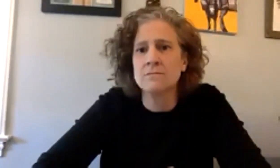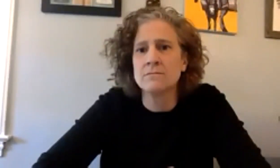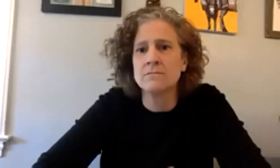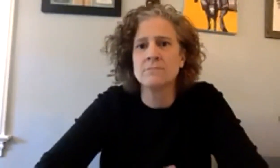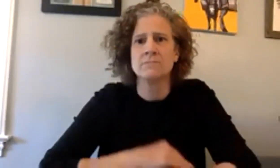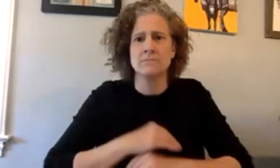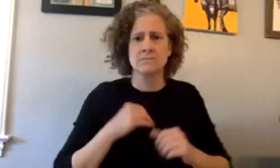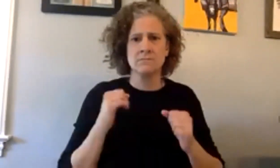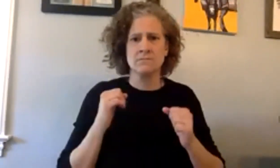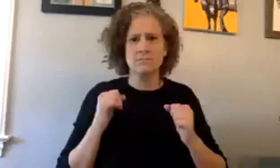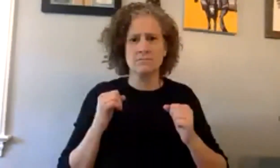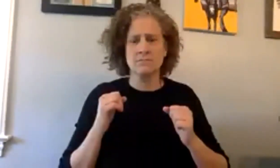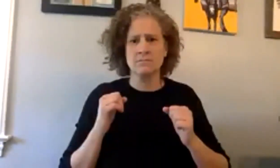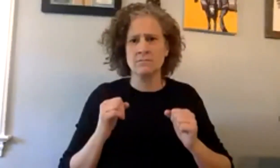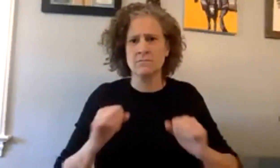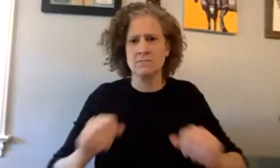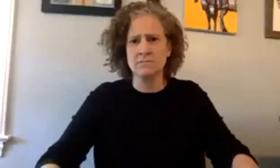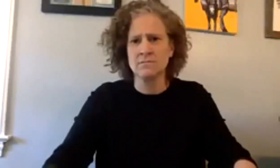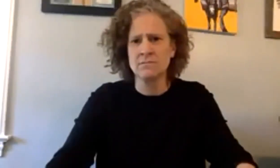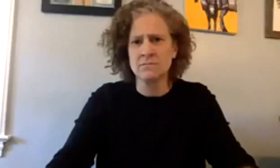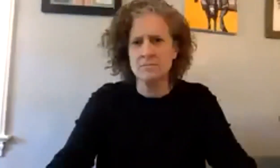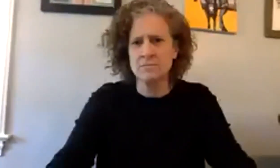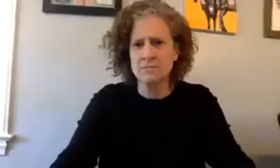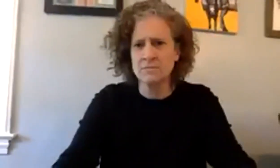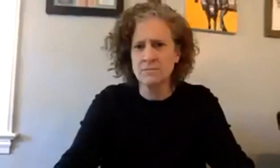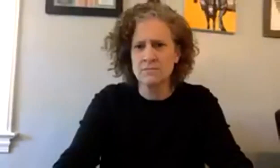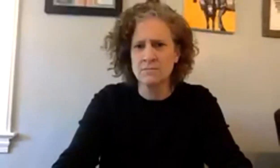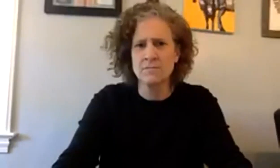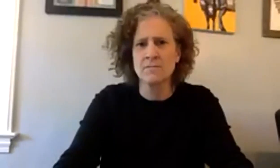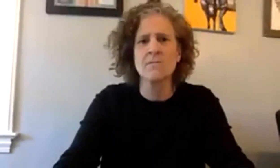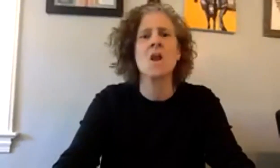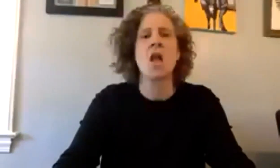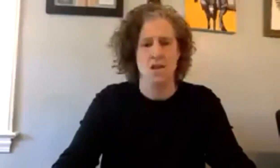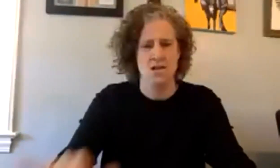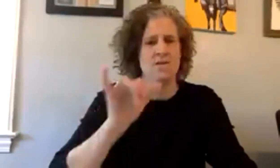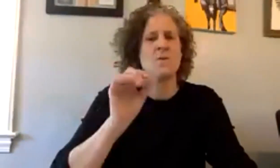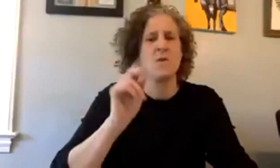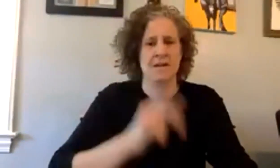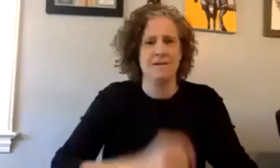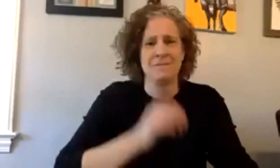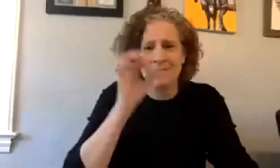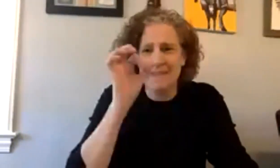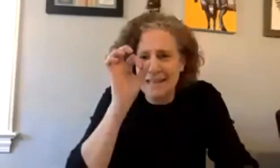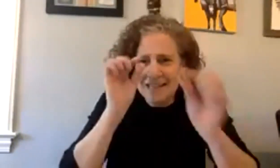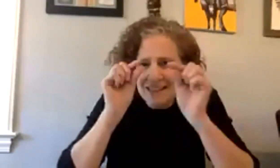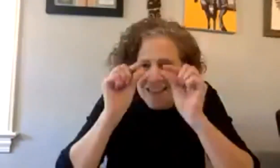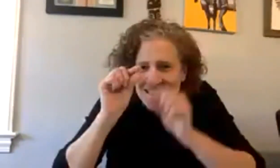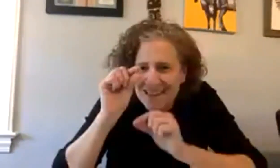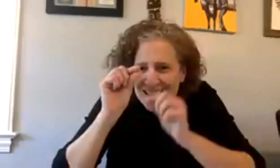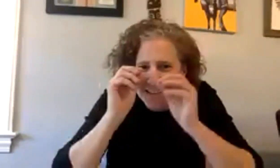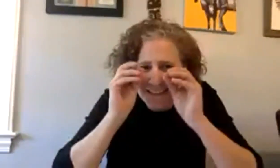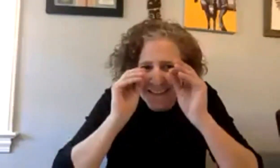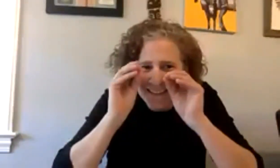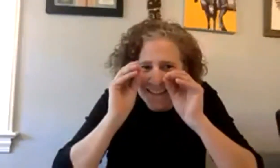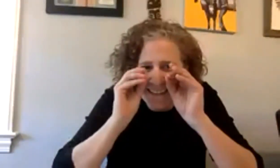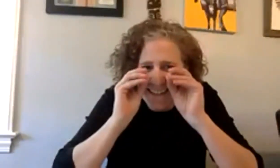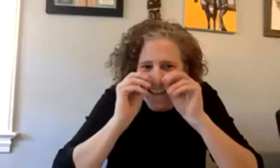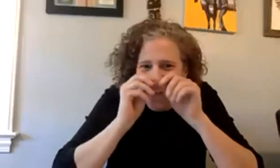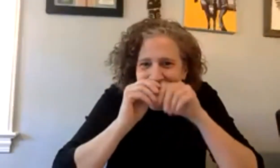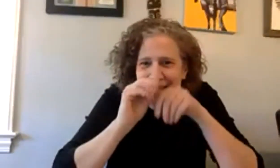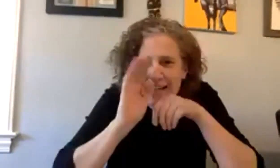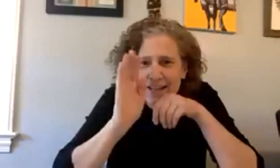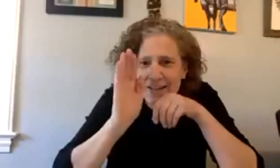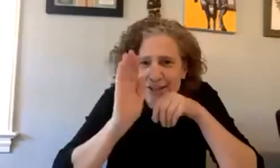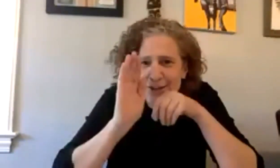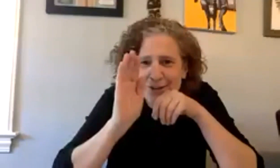to do what? You need to find Edna Johnston is our teacher today. She's wearing a black shirt. She's got brown curly hair,